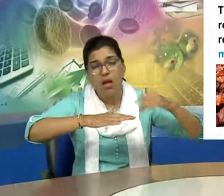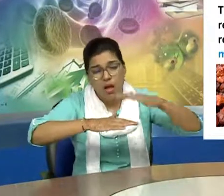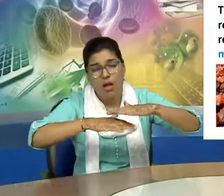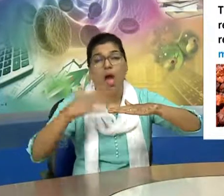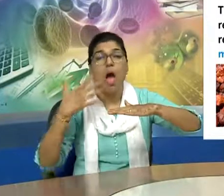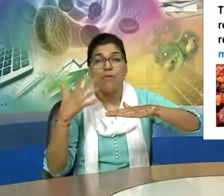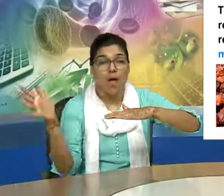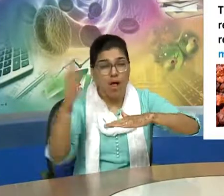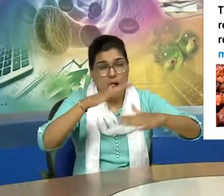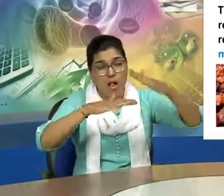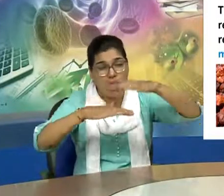And